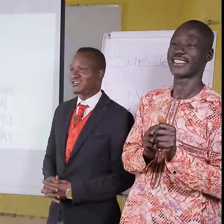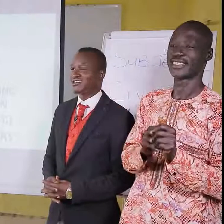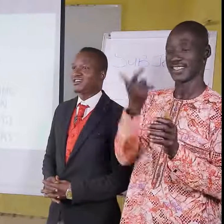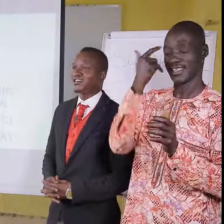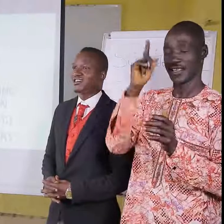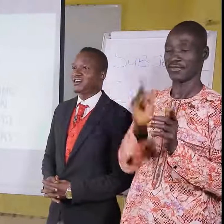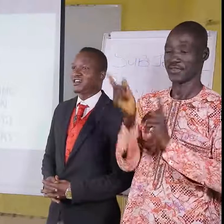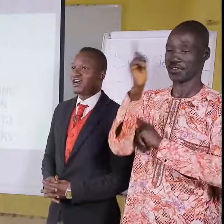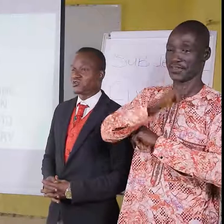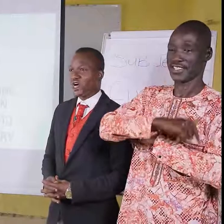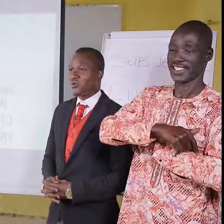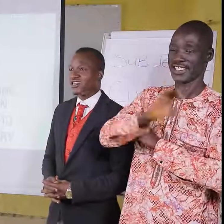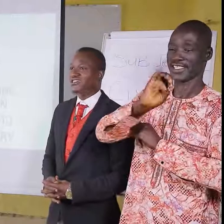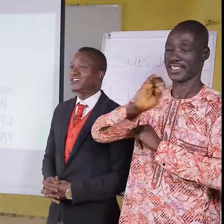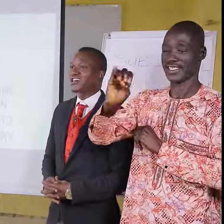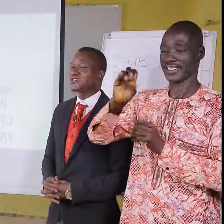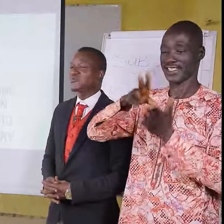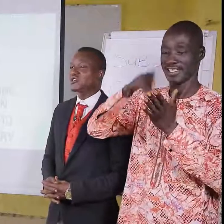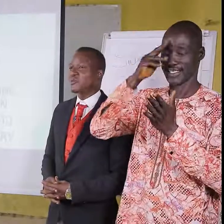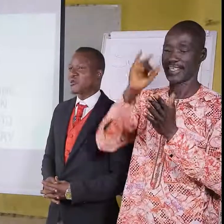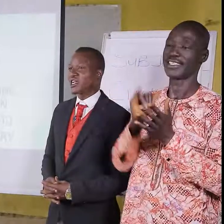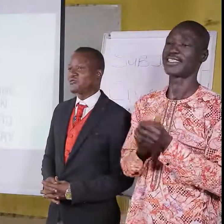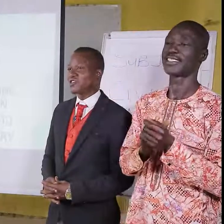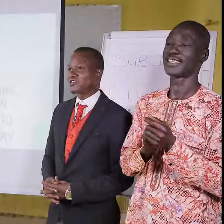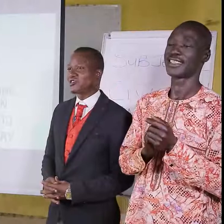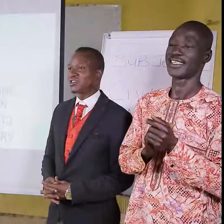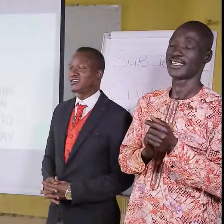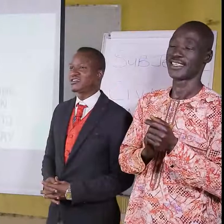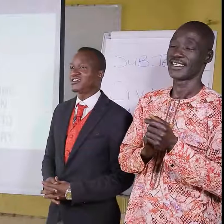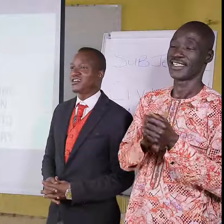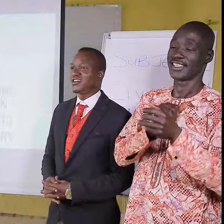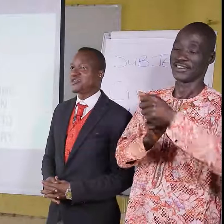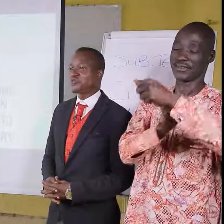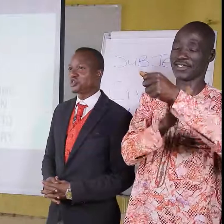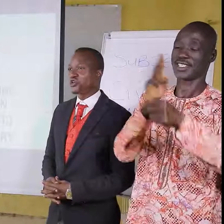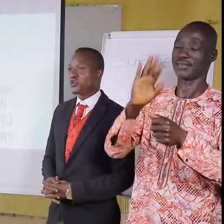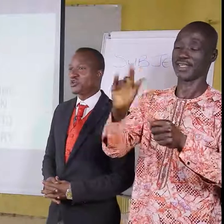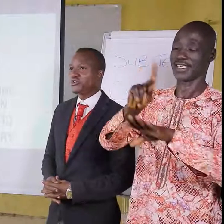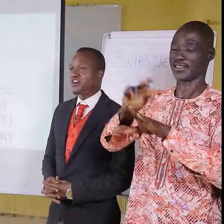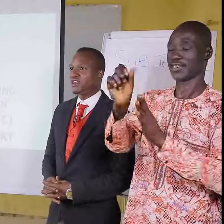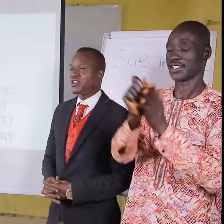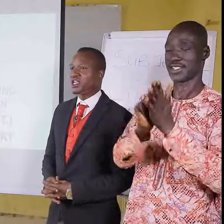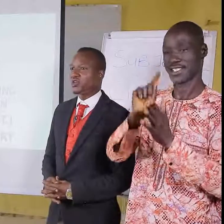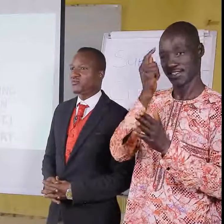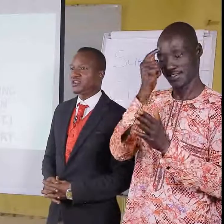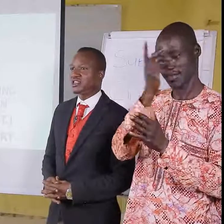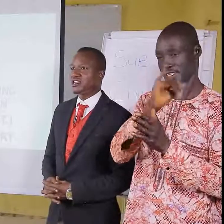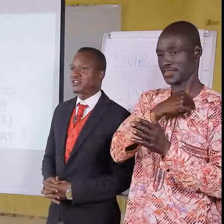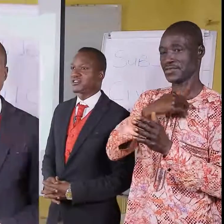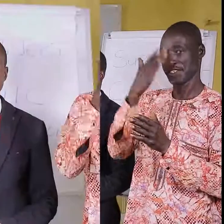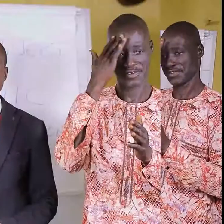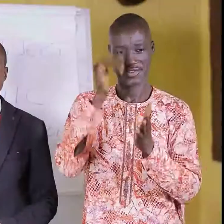telecast. As you are aware, this telecast is being sponsored by Kaduna State Government, and I'm sure you have been learning a lot from